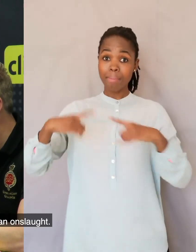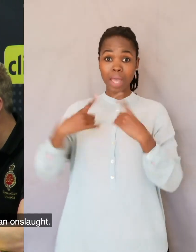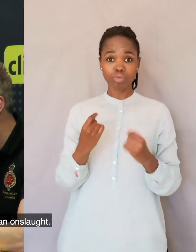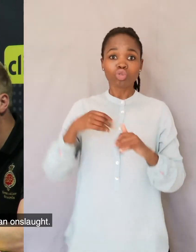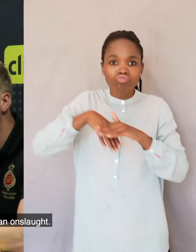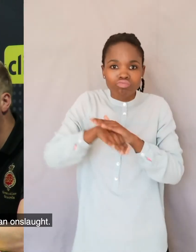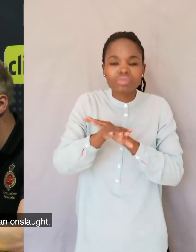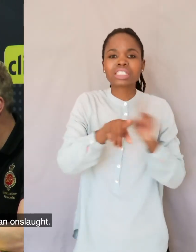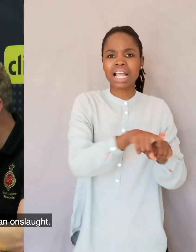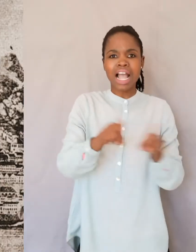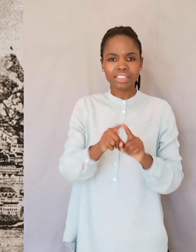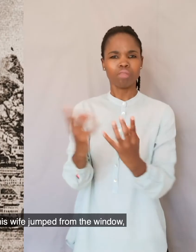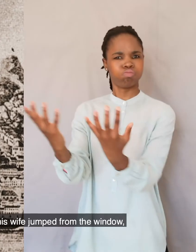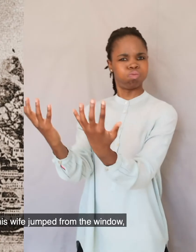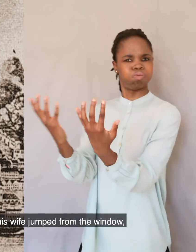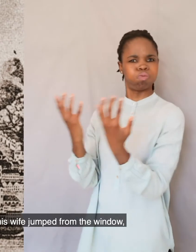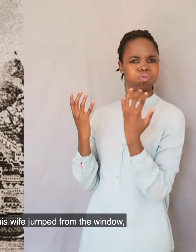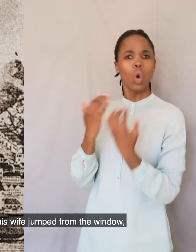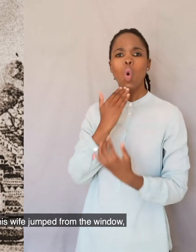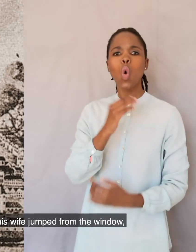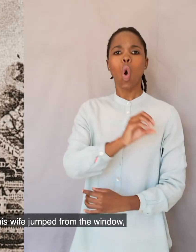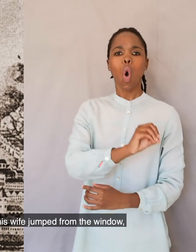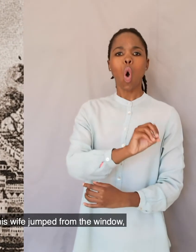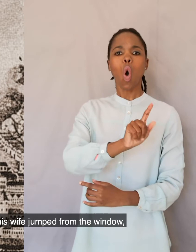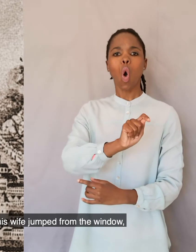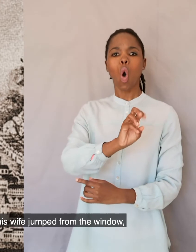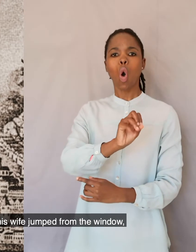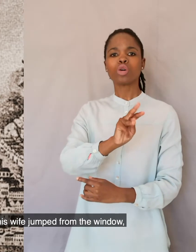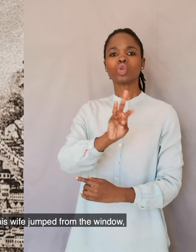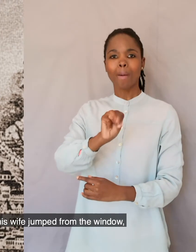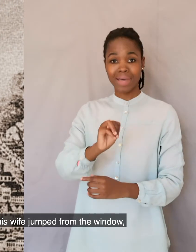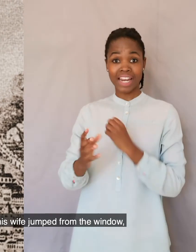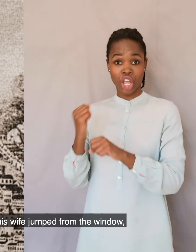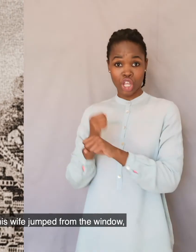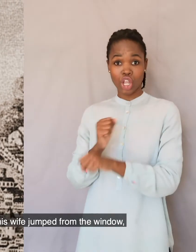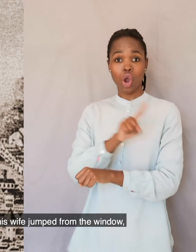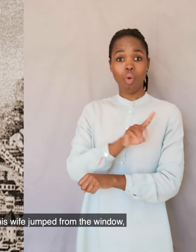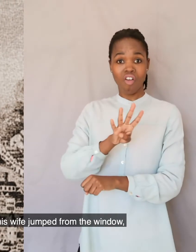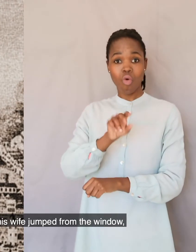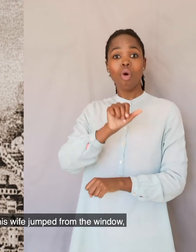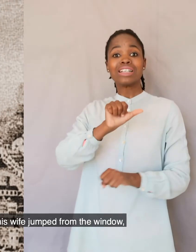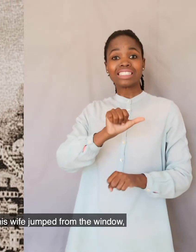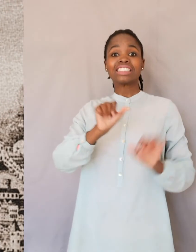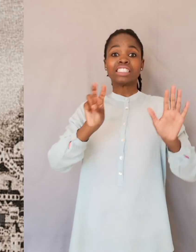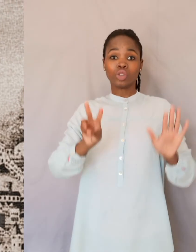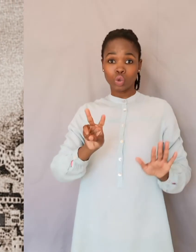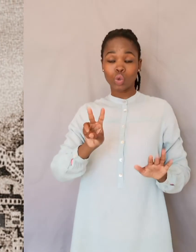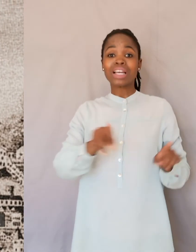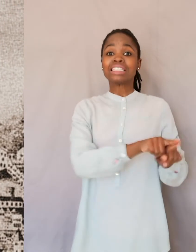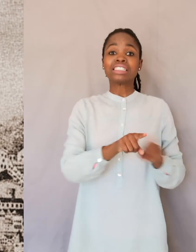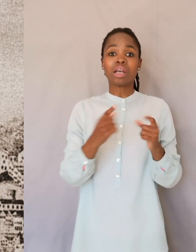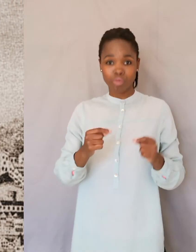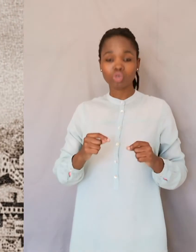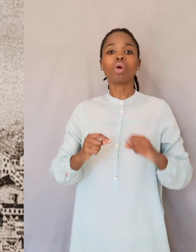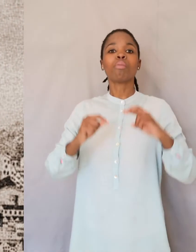by the scale of the Ottoman onslaught. As the Turks surrounded his castle in 1462, his wife jumped from the window, killing